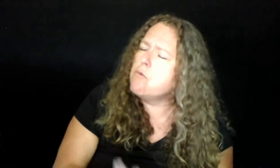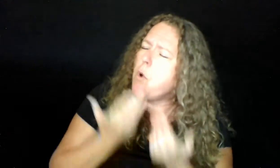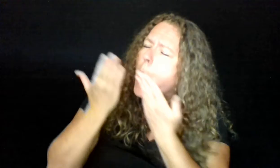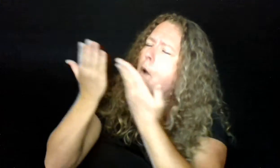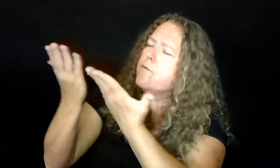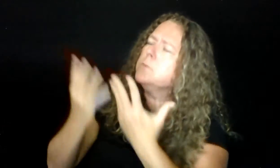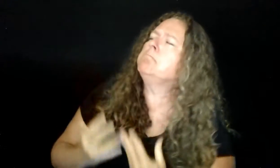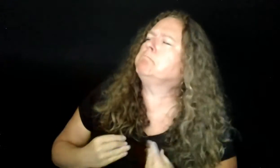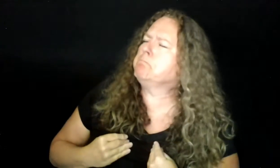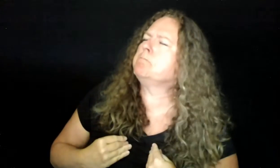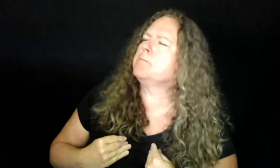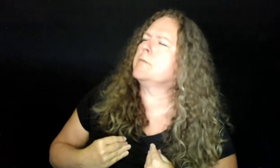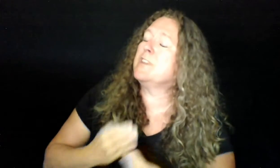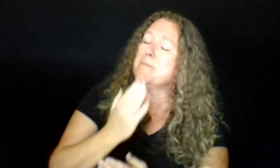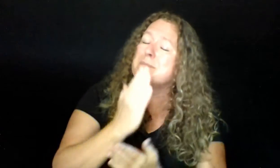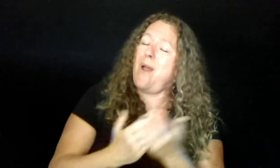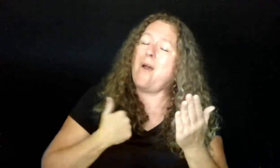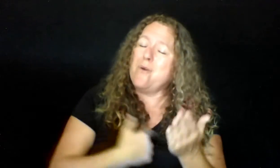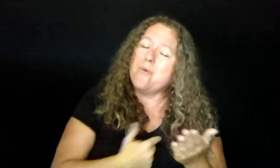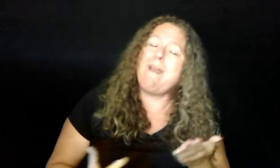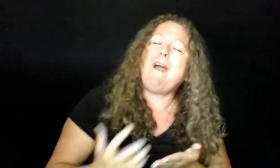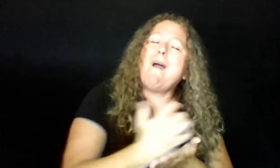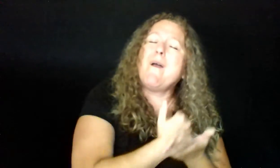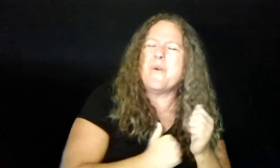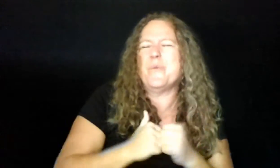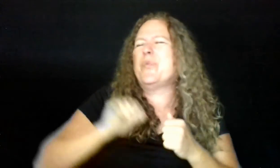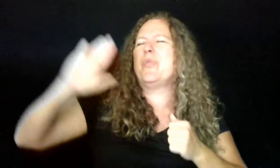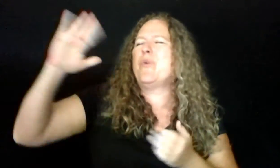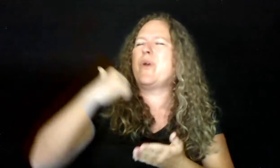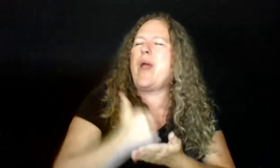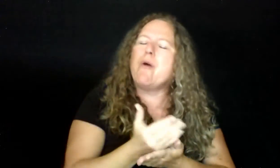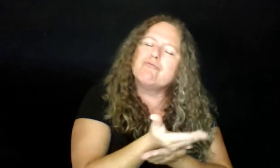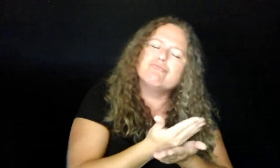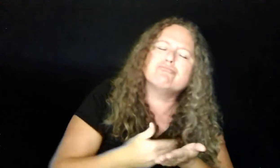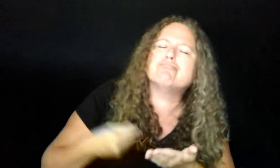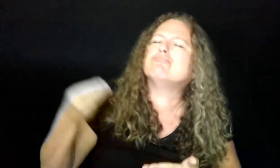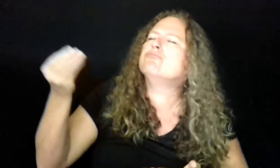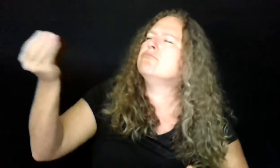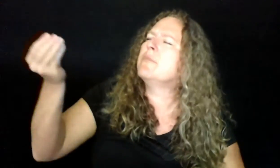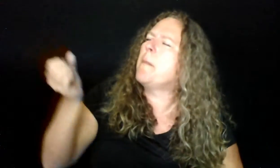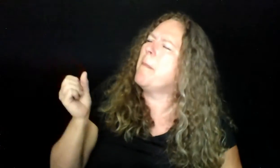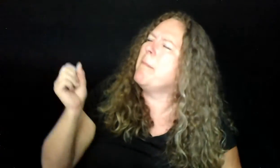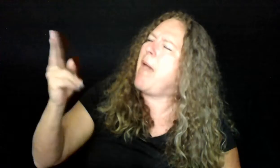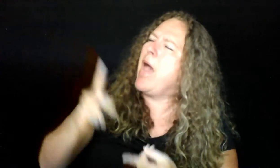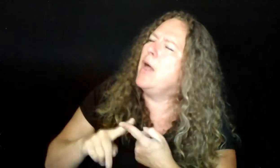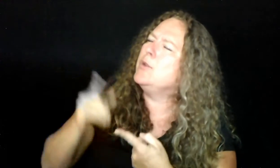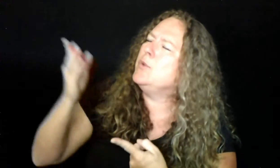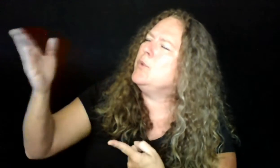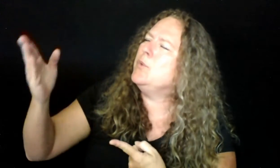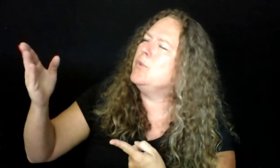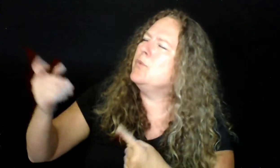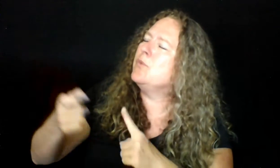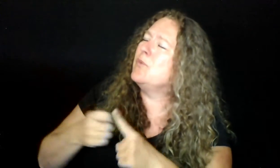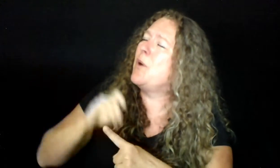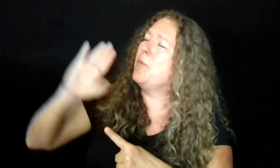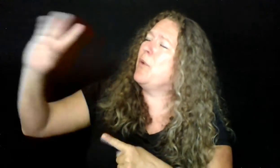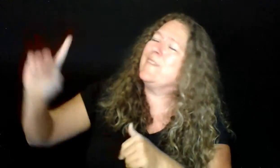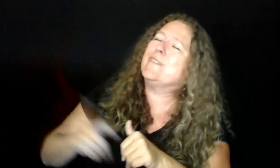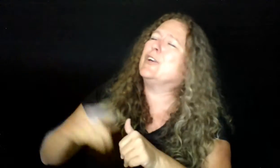this portion that we've earned with your help, as we give back to you from what you first gave us. And use them for the greatness of